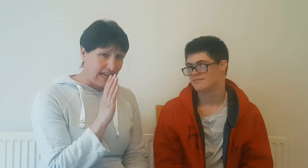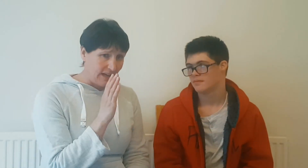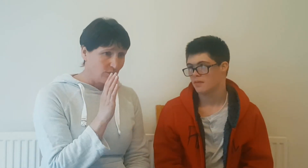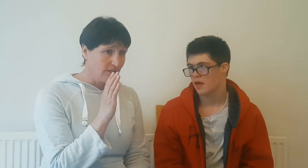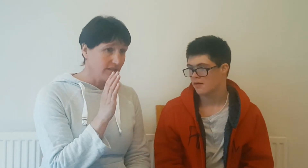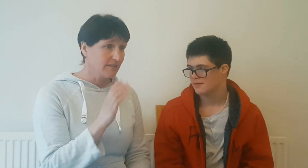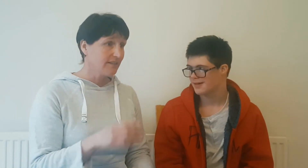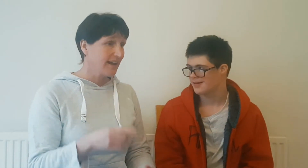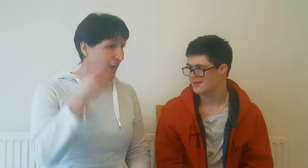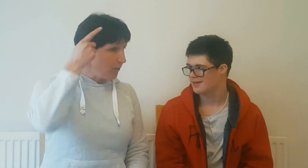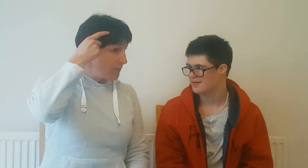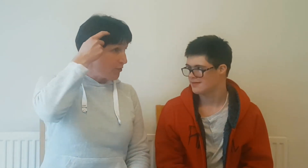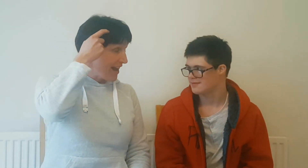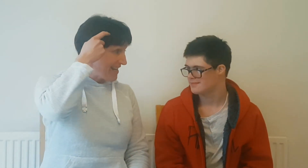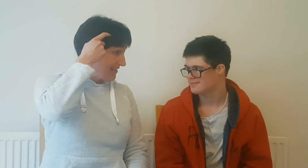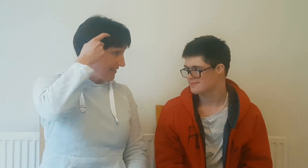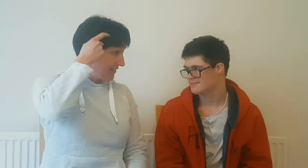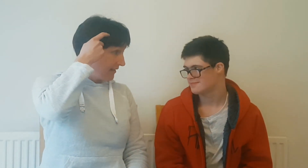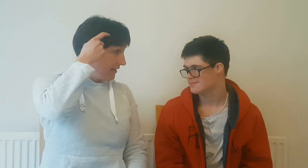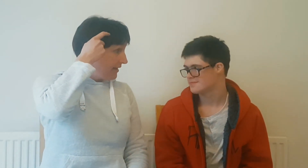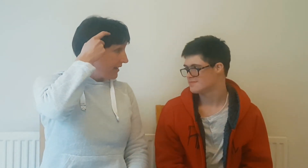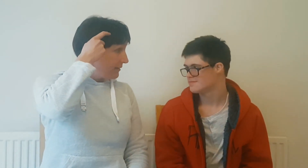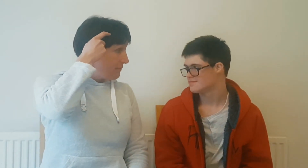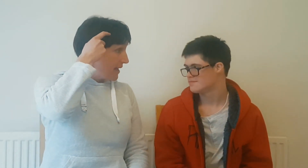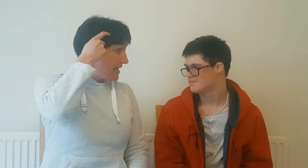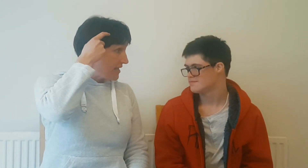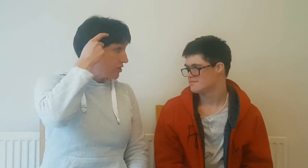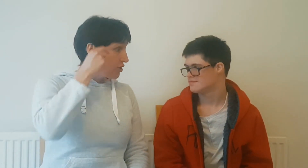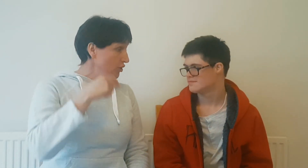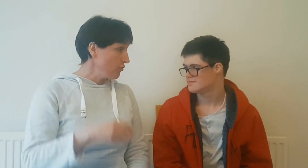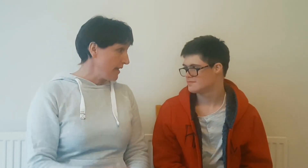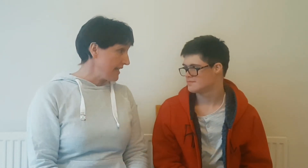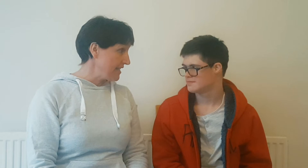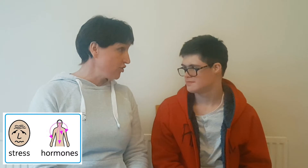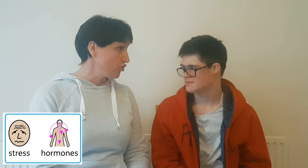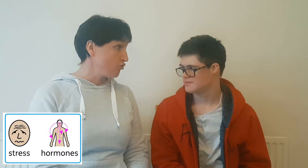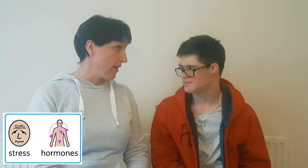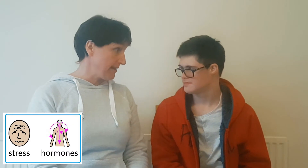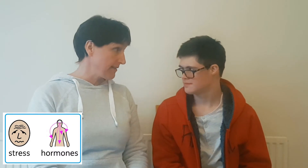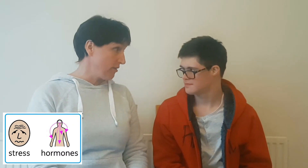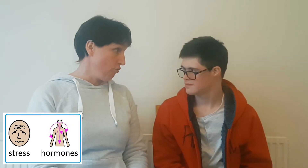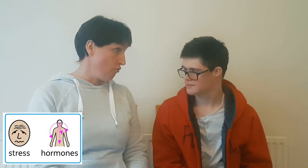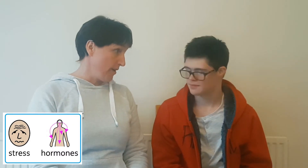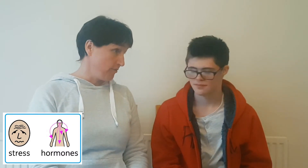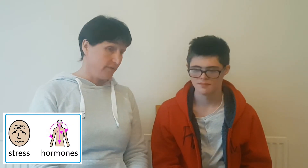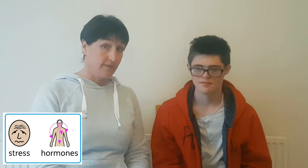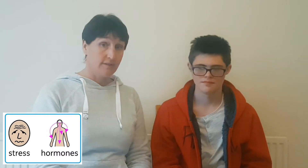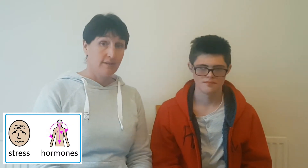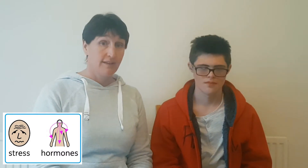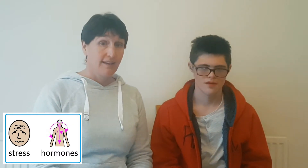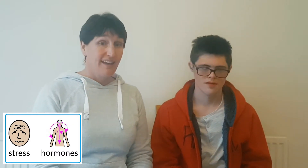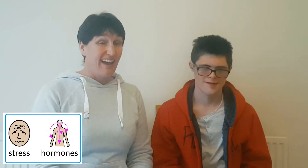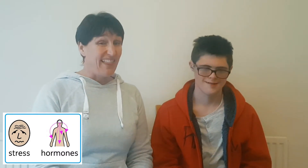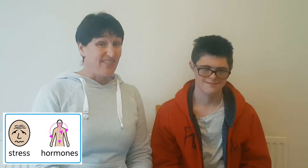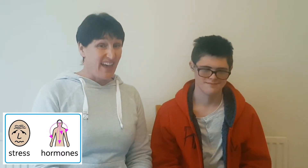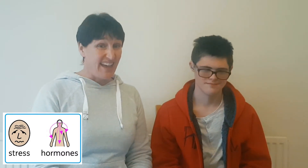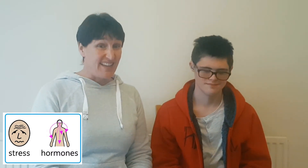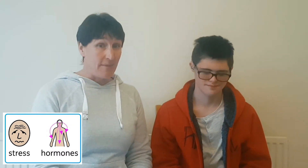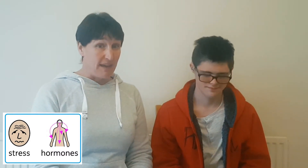down, our brains can make too many stress hormones and they make